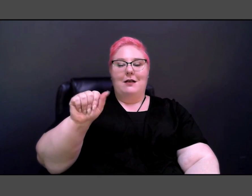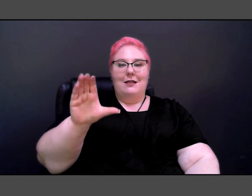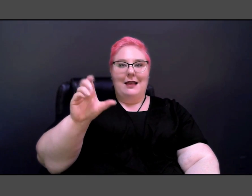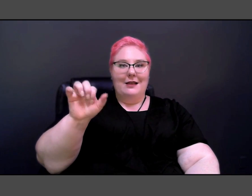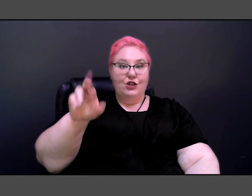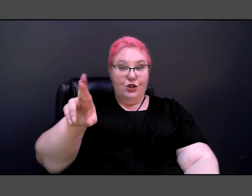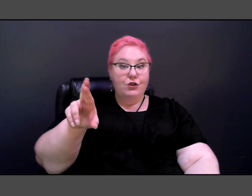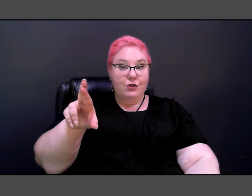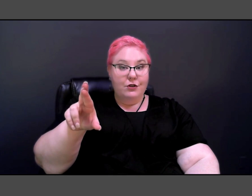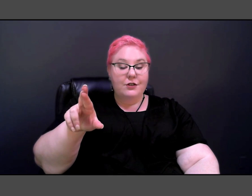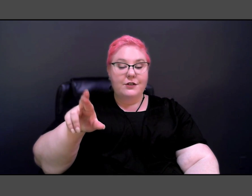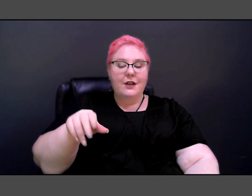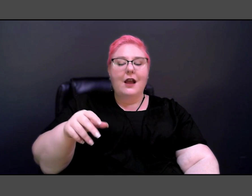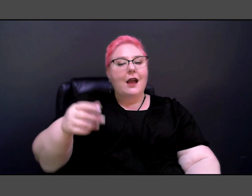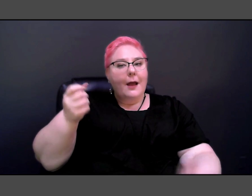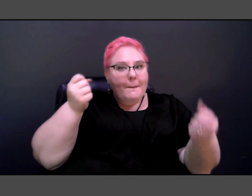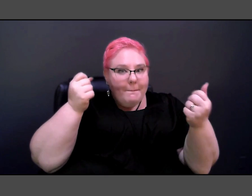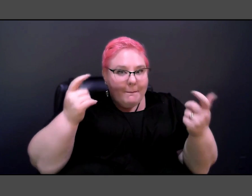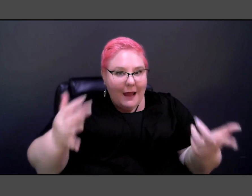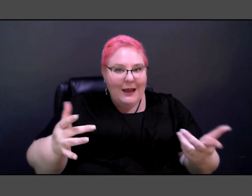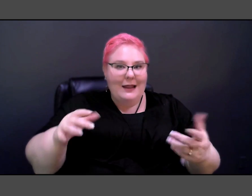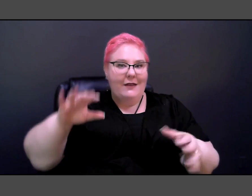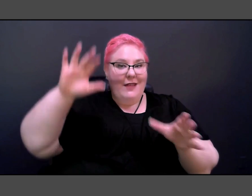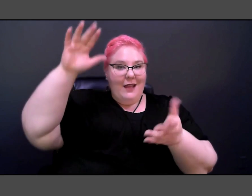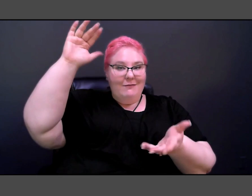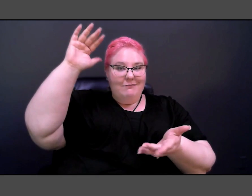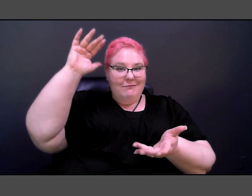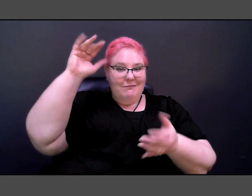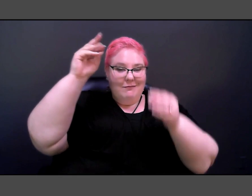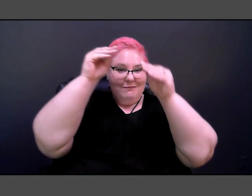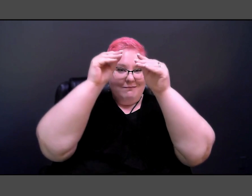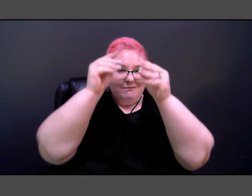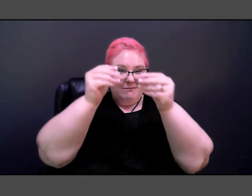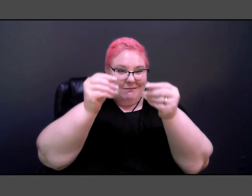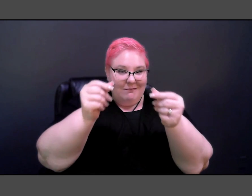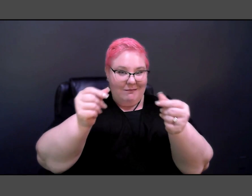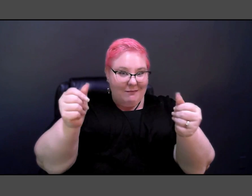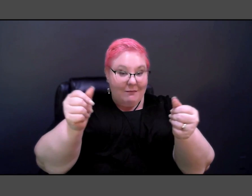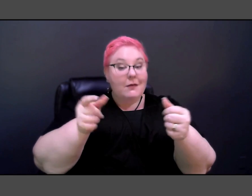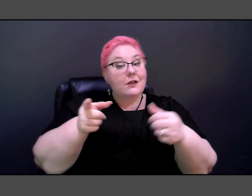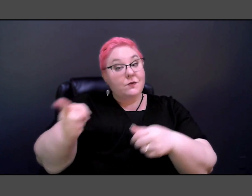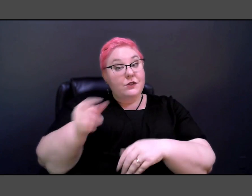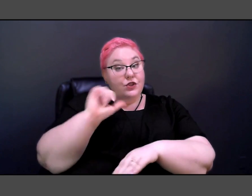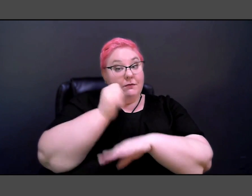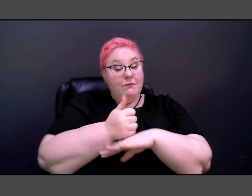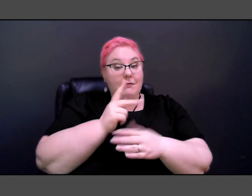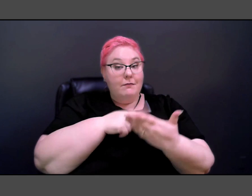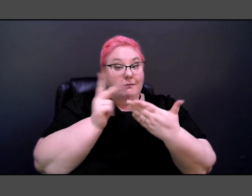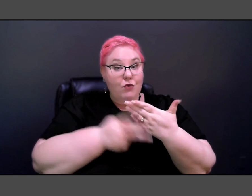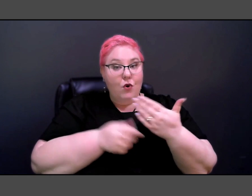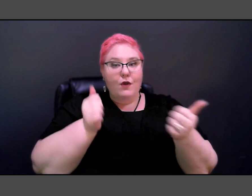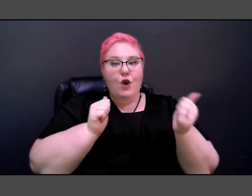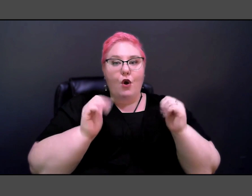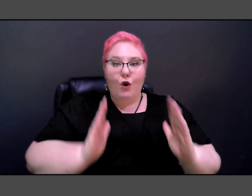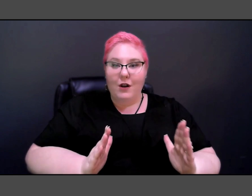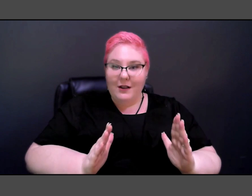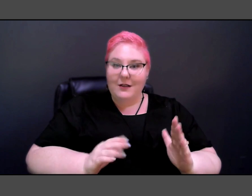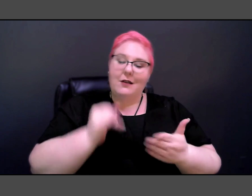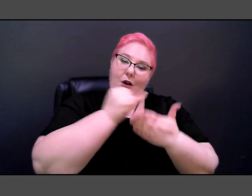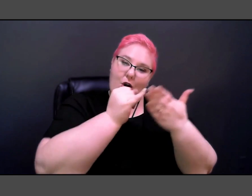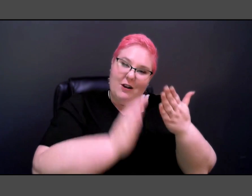of the glaciers are receding. And so she started this program where artists could submit art